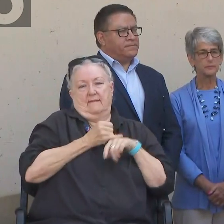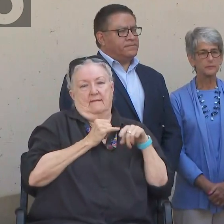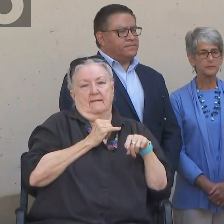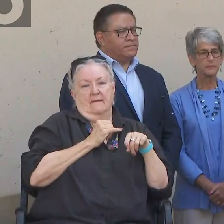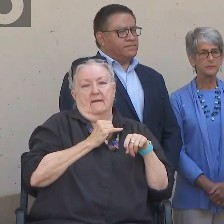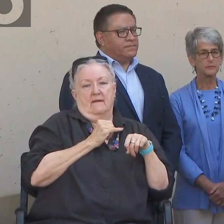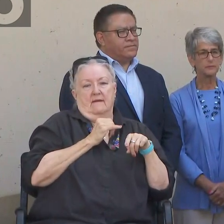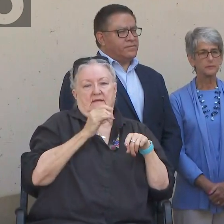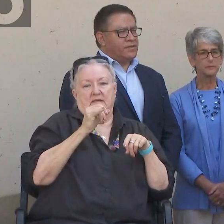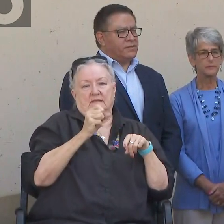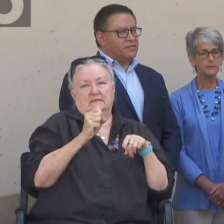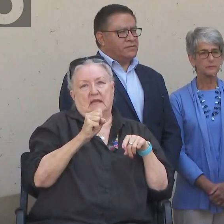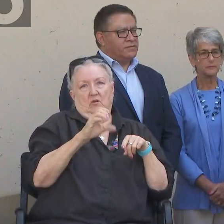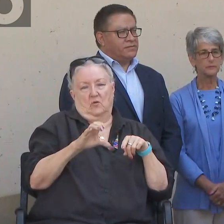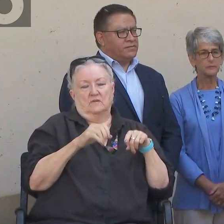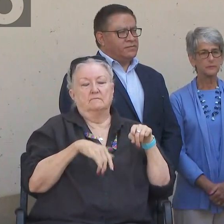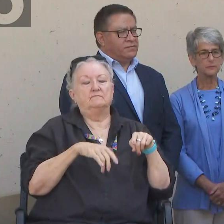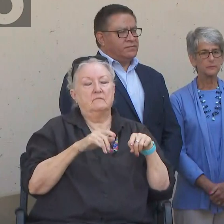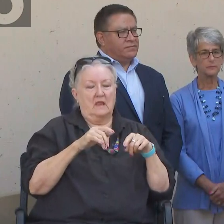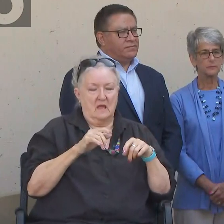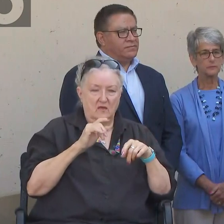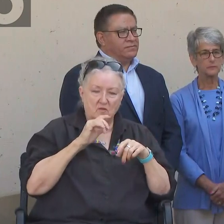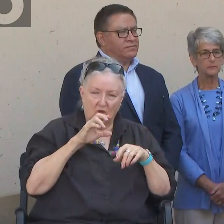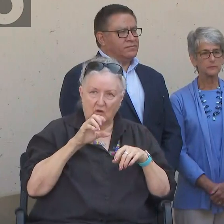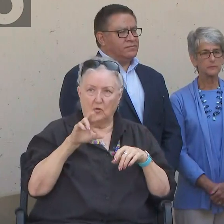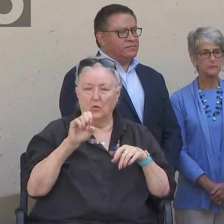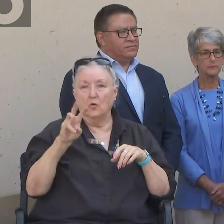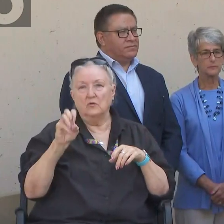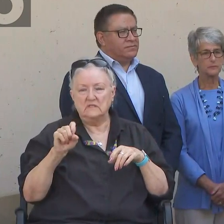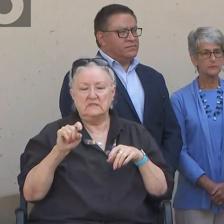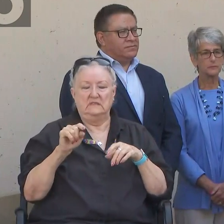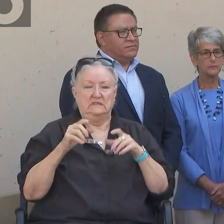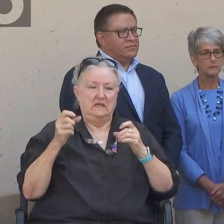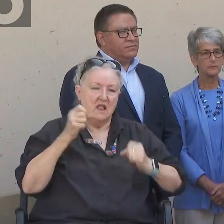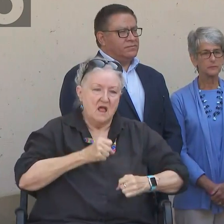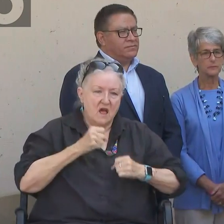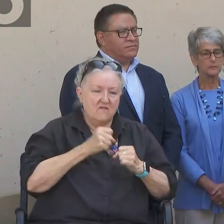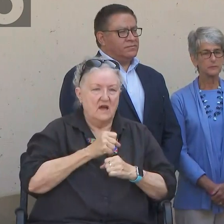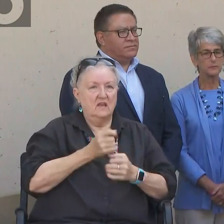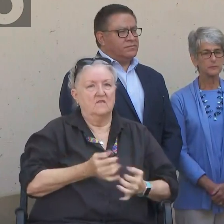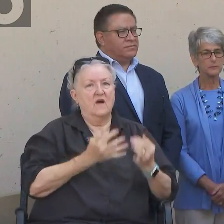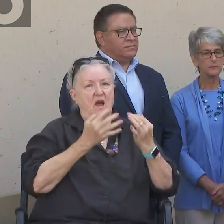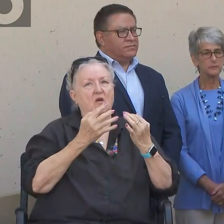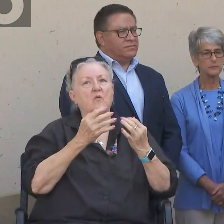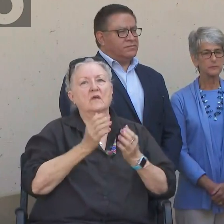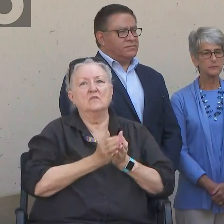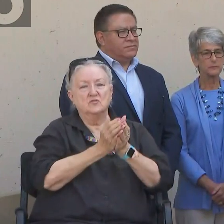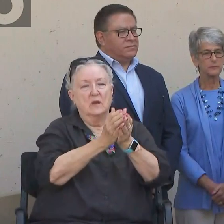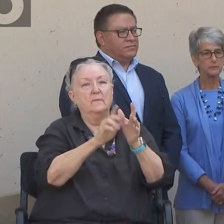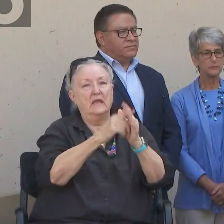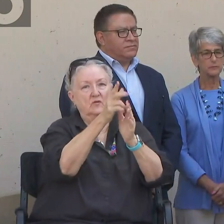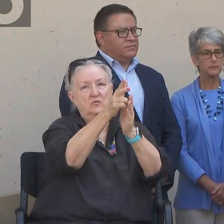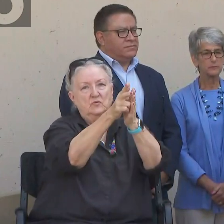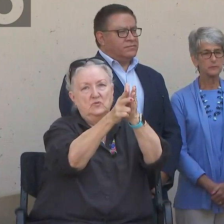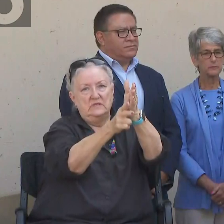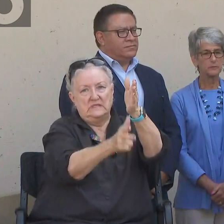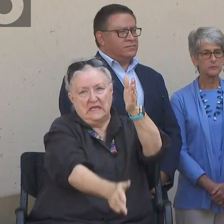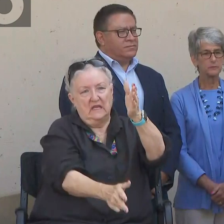were actively fighting the fire when the vessel began to sink at approximately 7:20 a.m. this